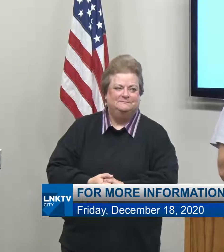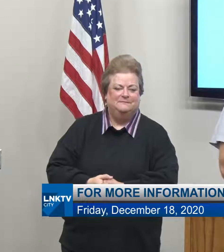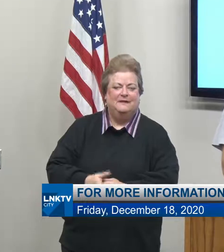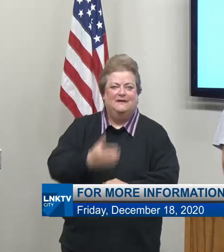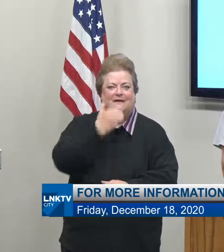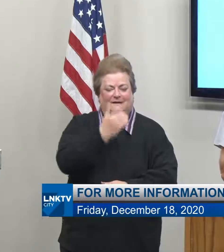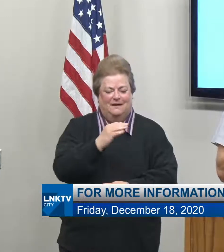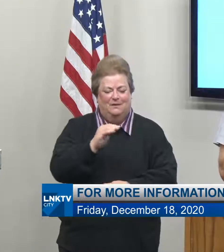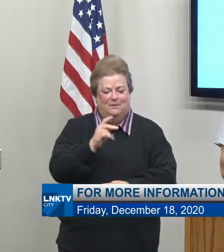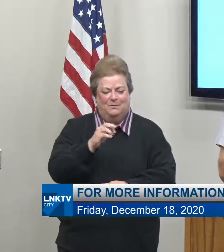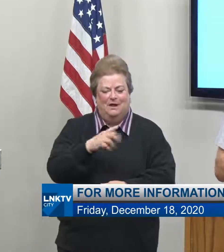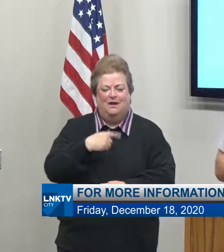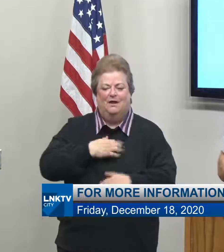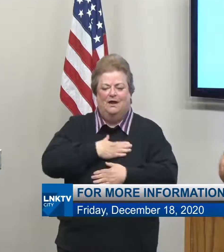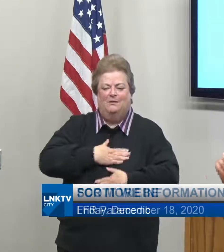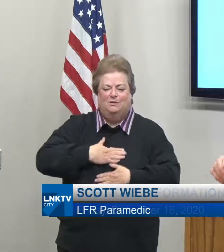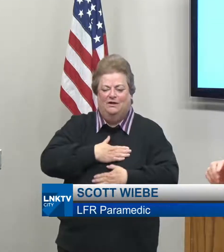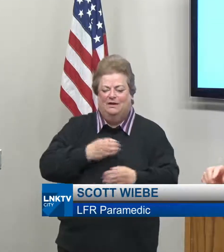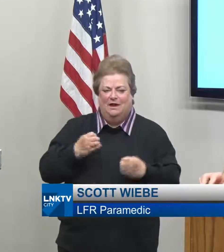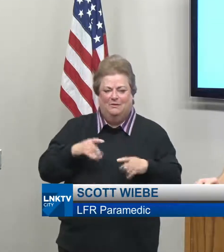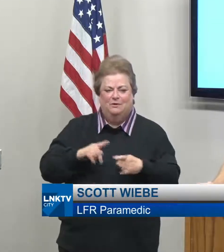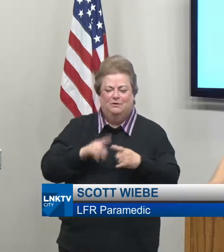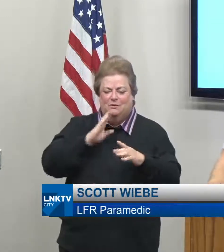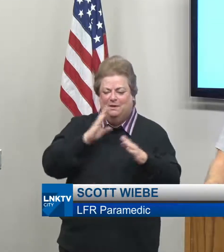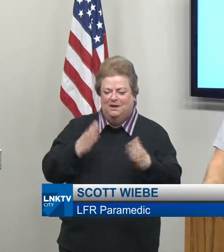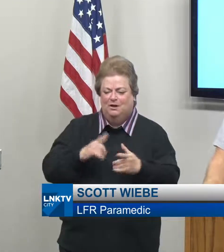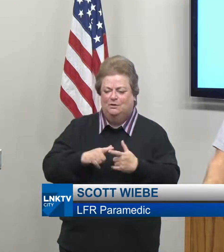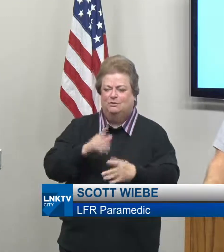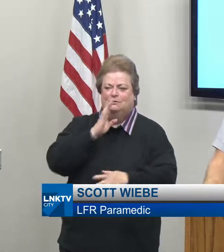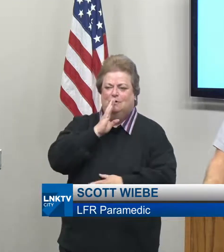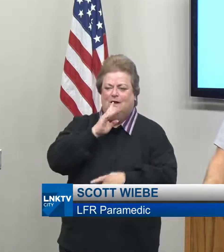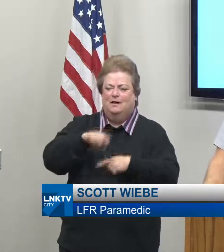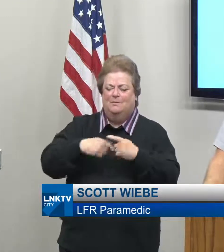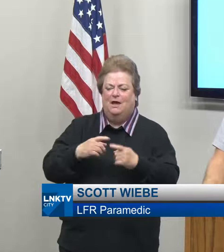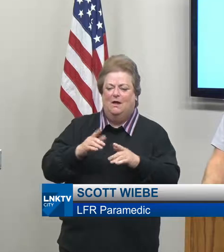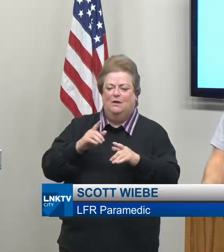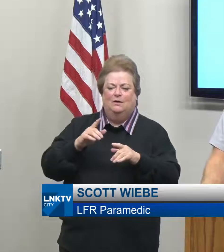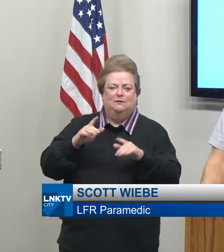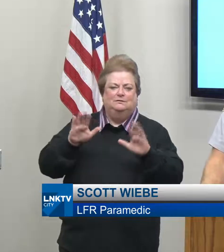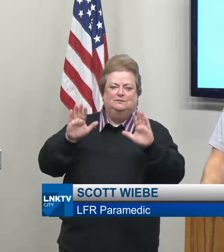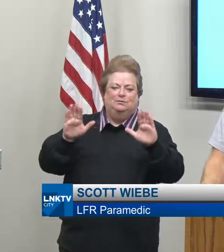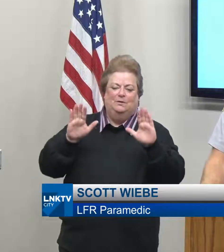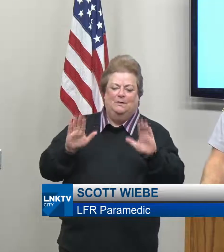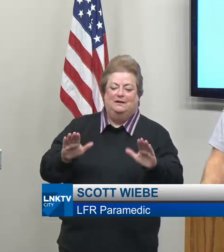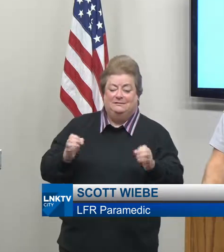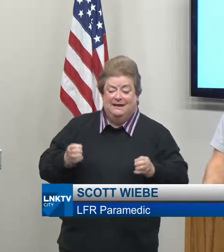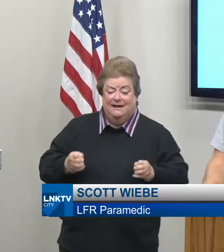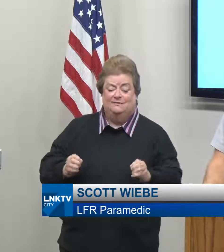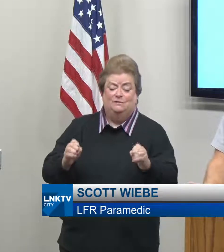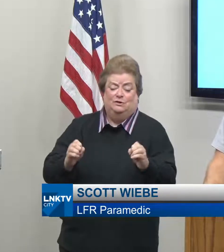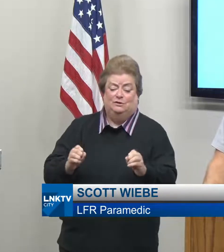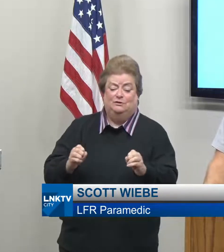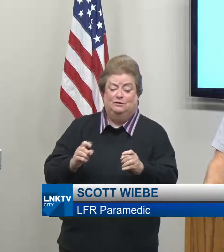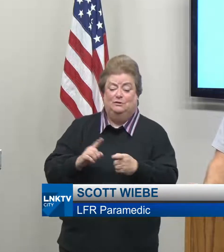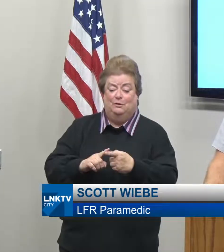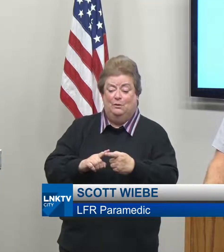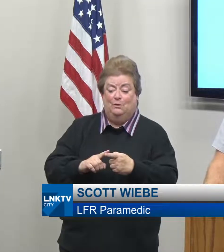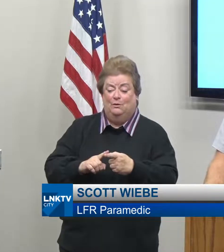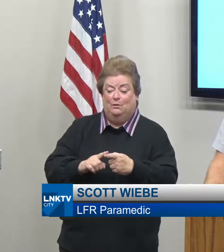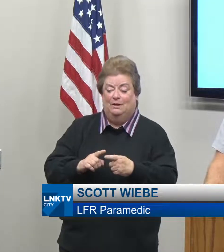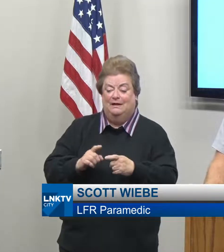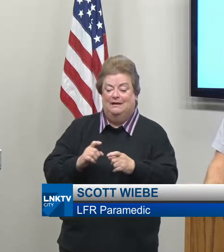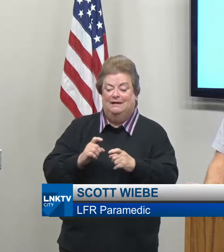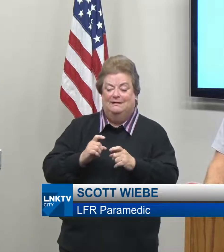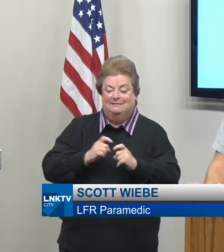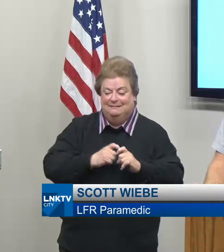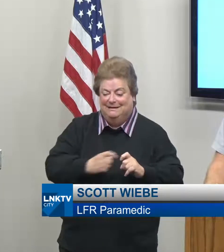Thank you, Mayor. I appreciate the opportunity to be here to speak about what a tremendous effort went into actually getting